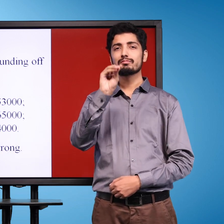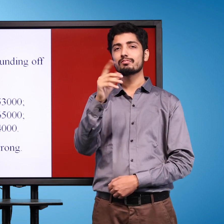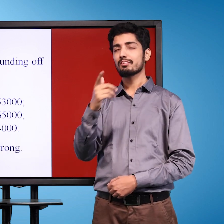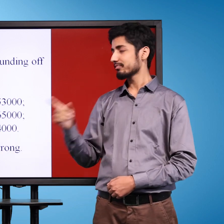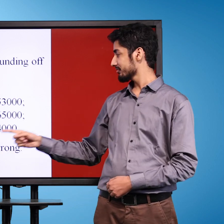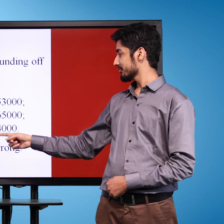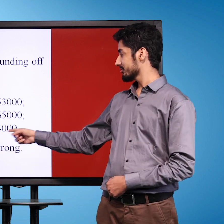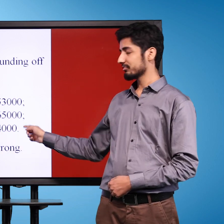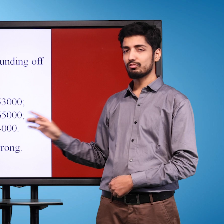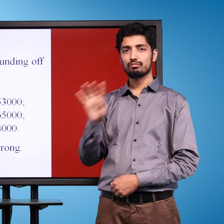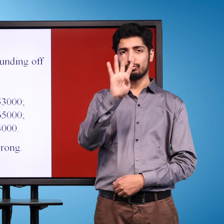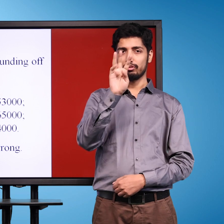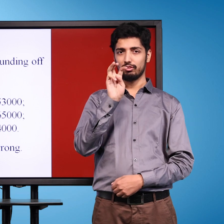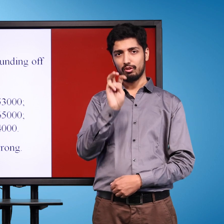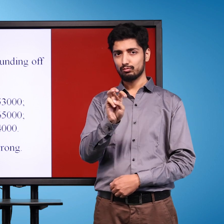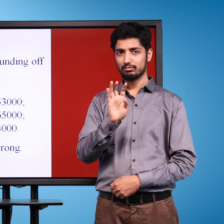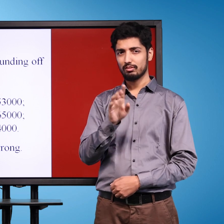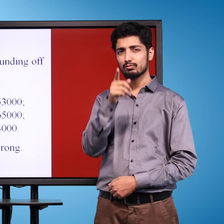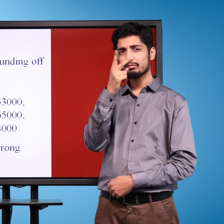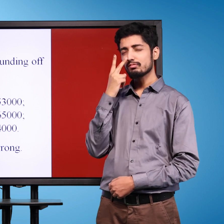3,499 as 4,000.